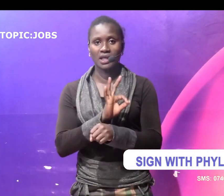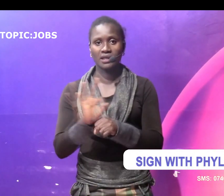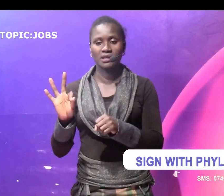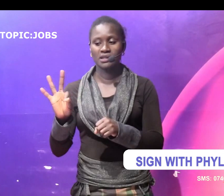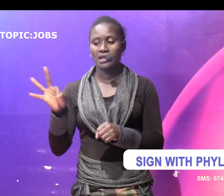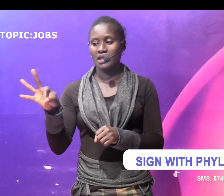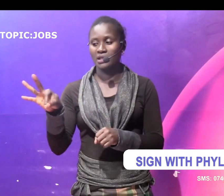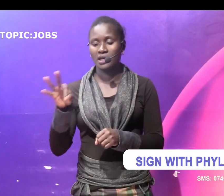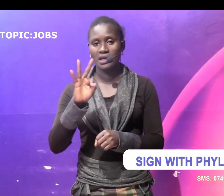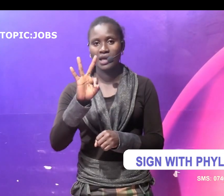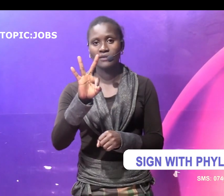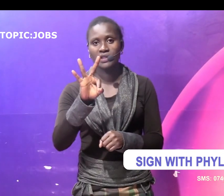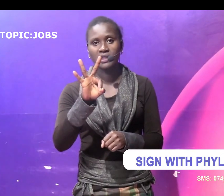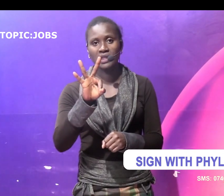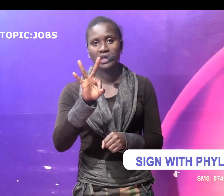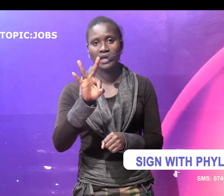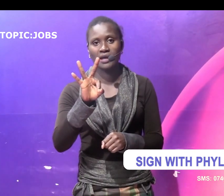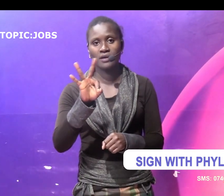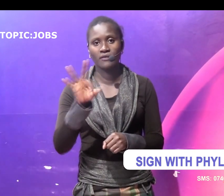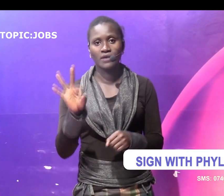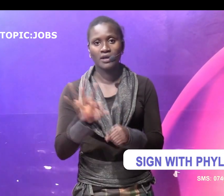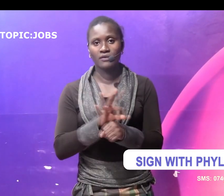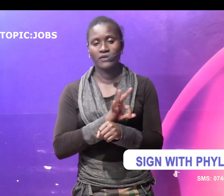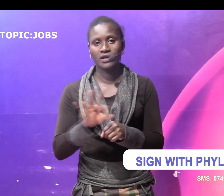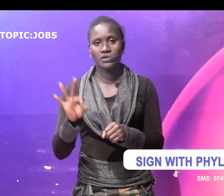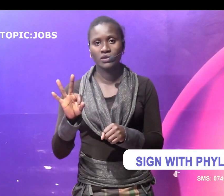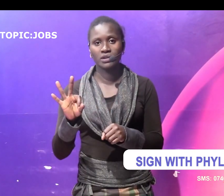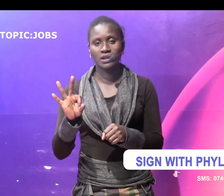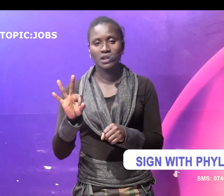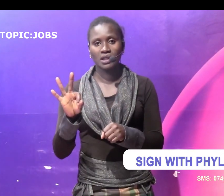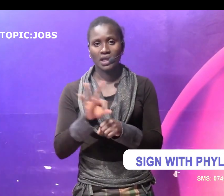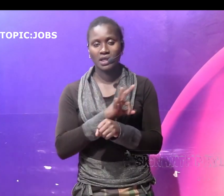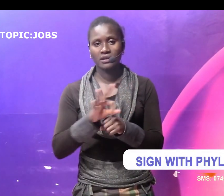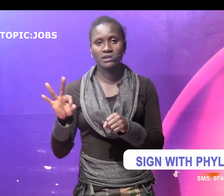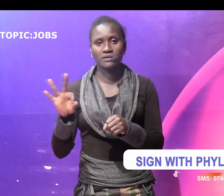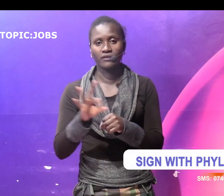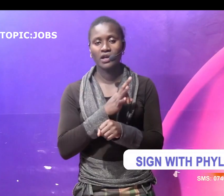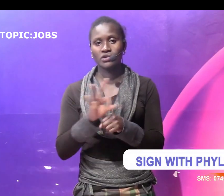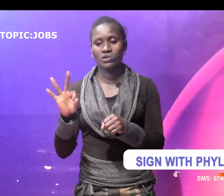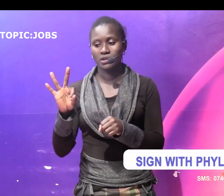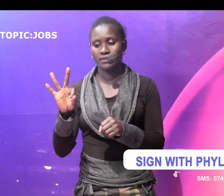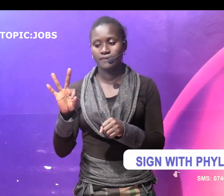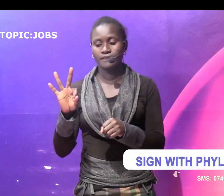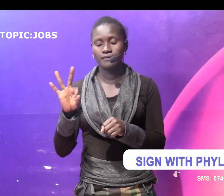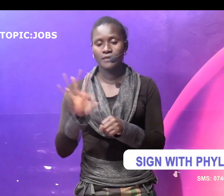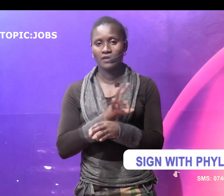this. Letter F. This is letter F. Function, like this. Function.